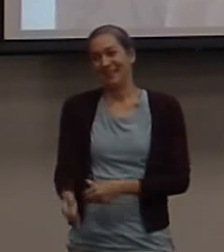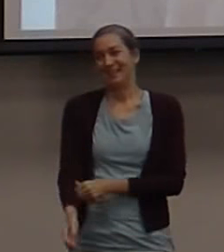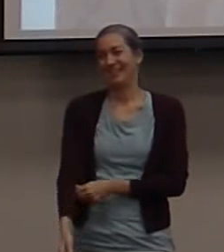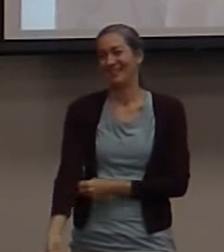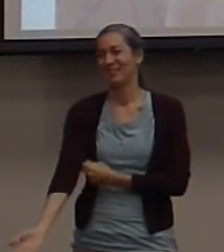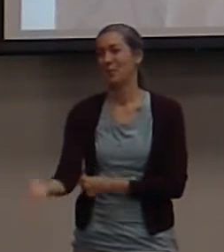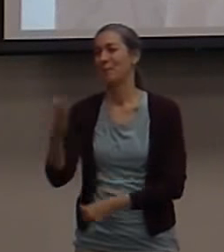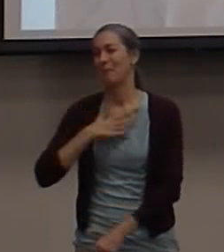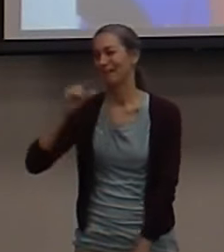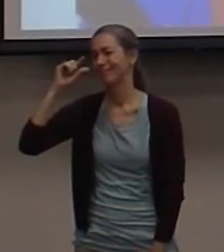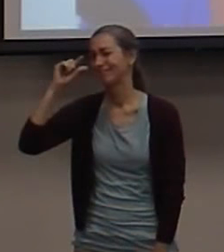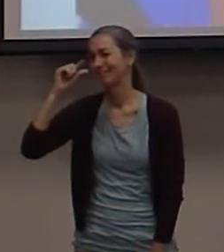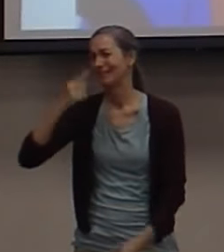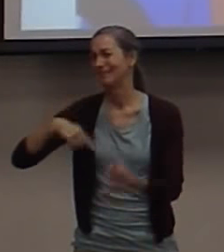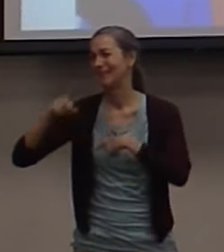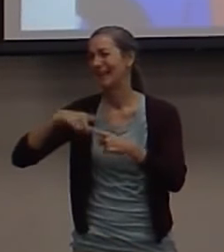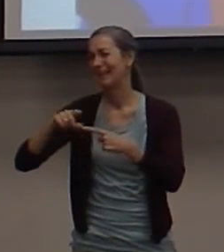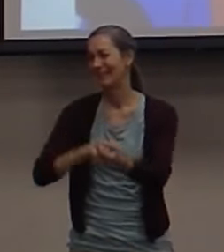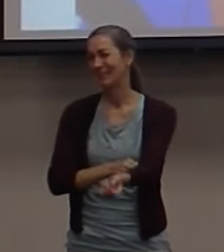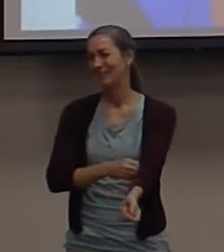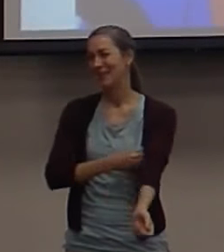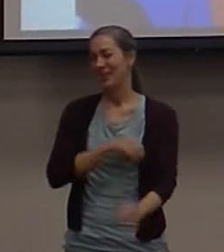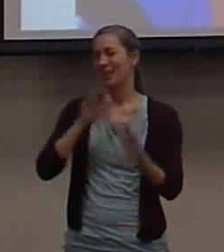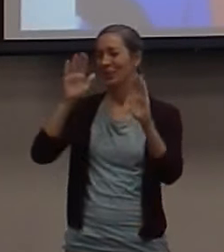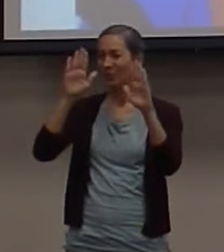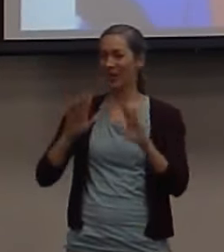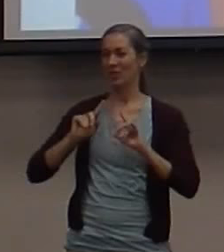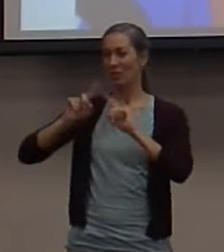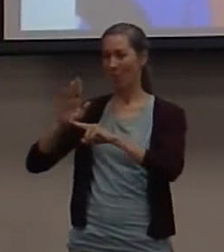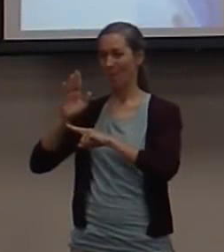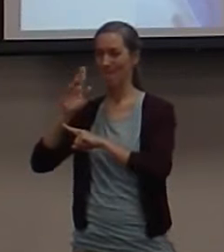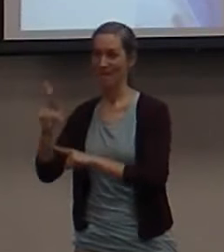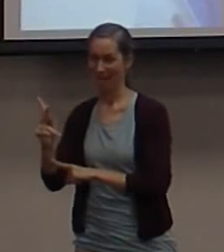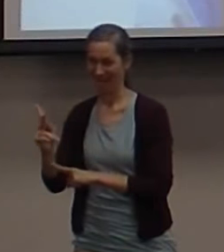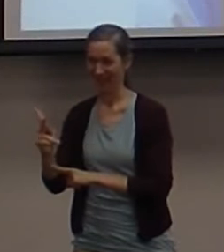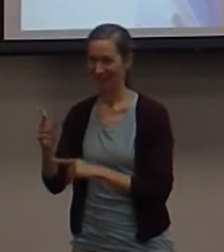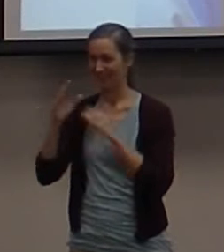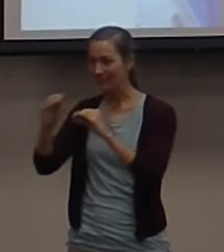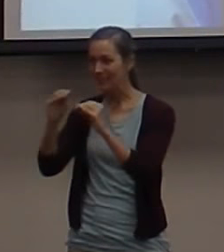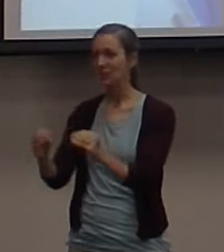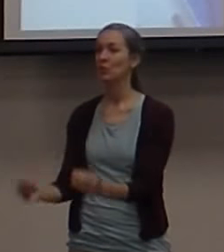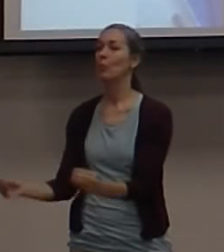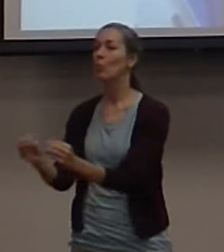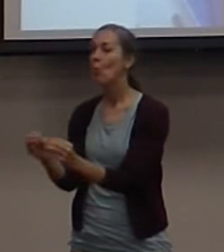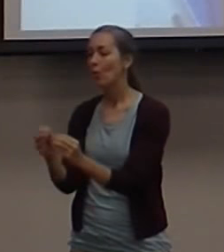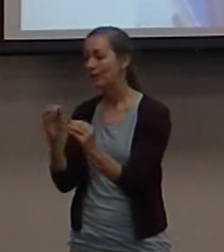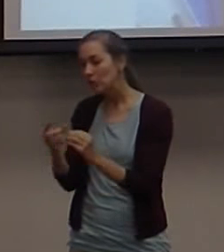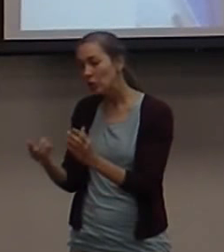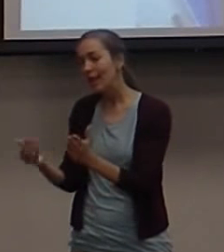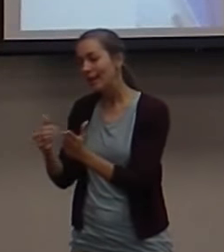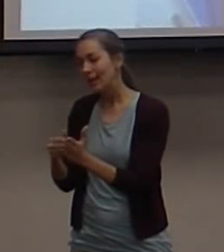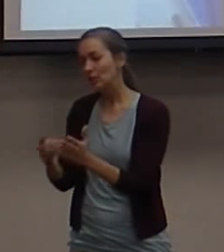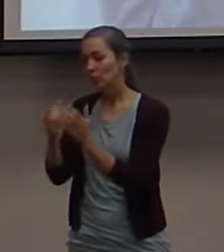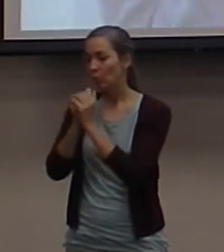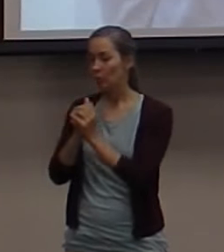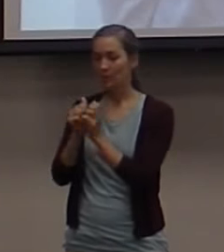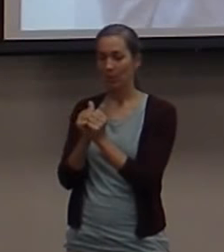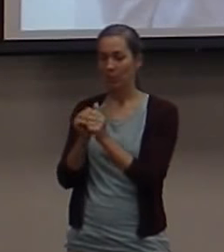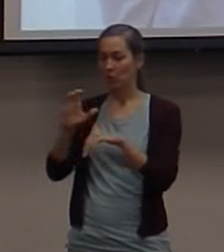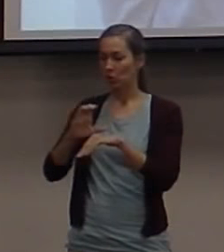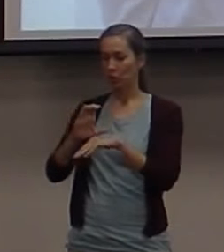from my little bit of signing, but anyhow, it was great to be able to go back and teach her again. She's worshiping in a congregation